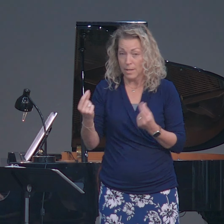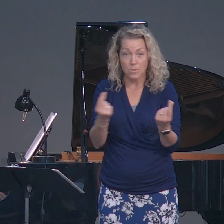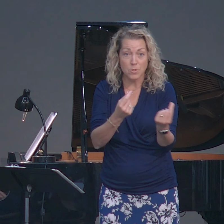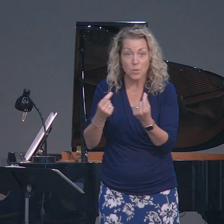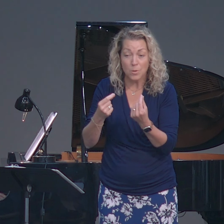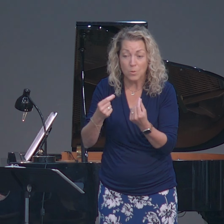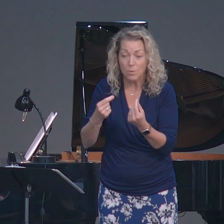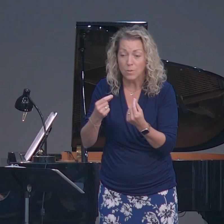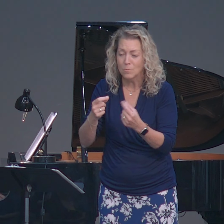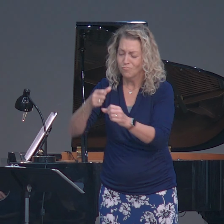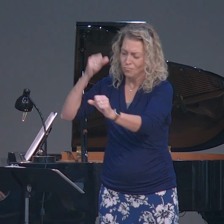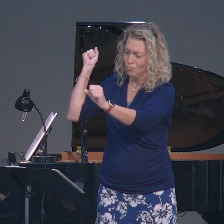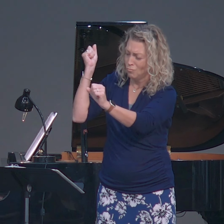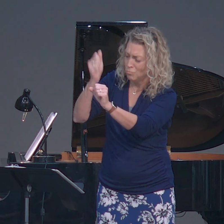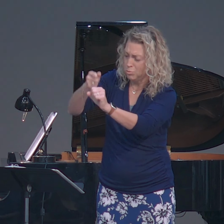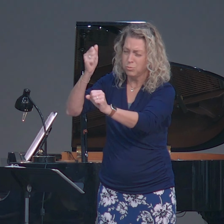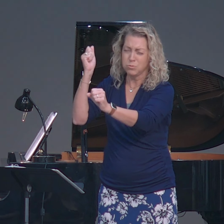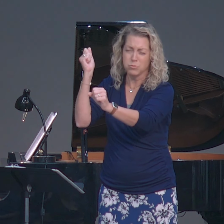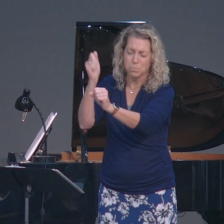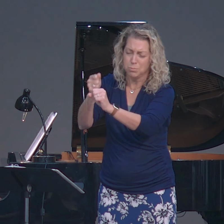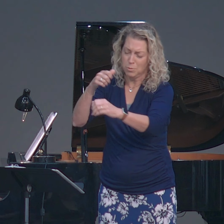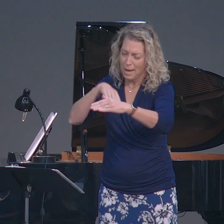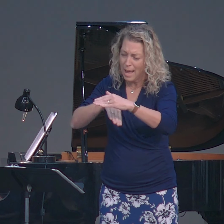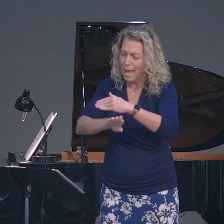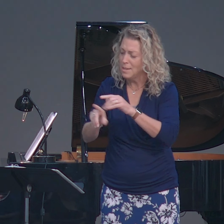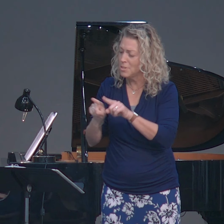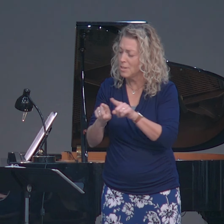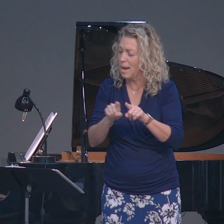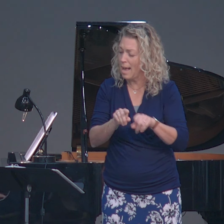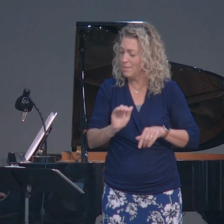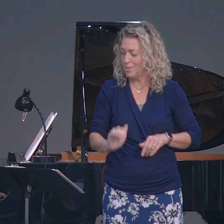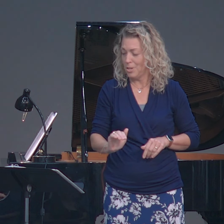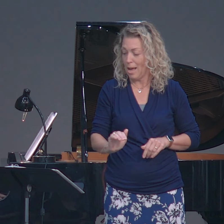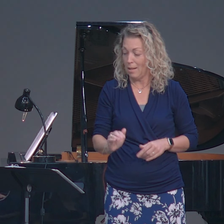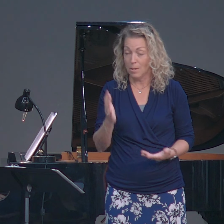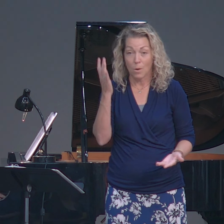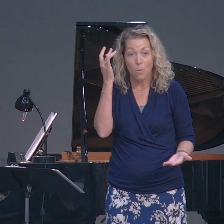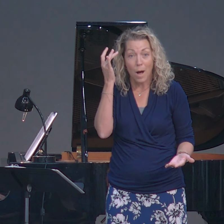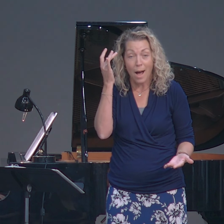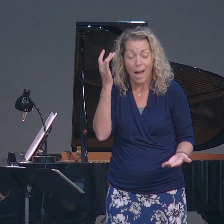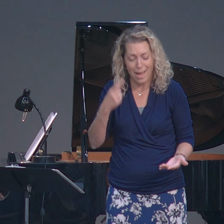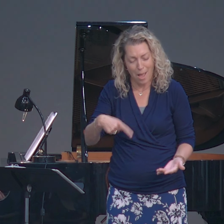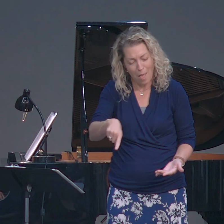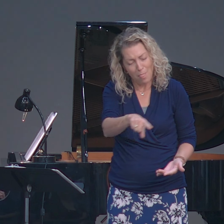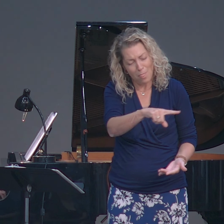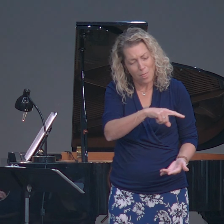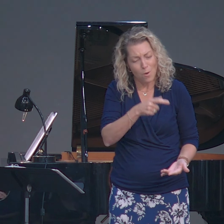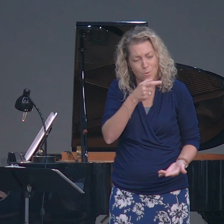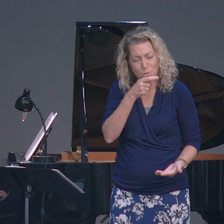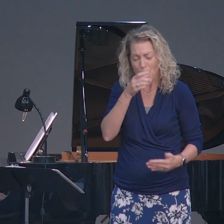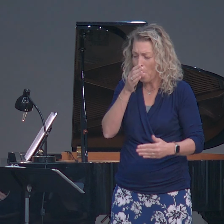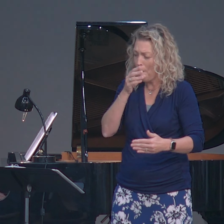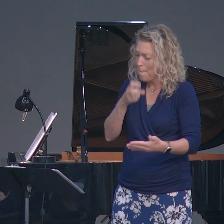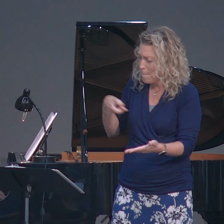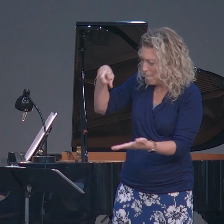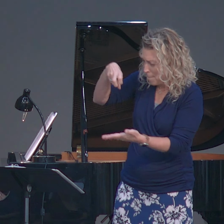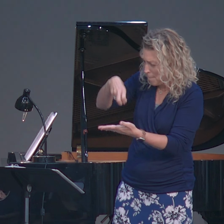crucify your pride and enter as a child. For those who bow